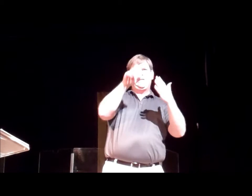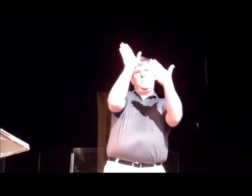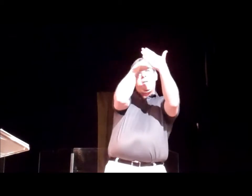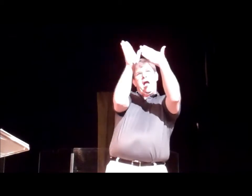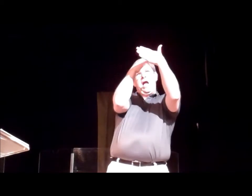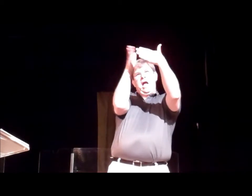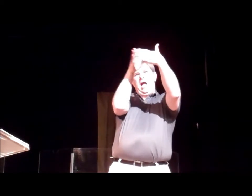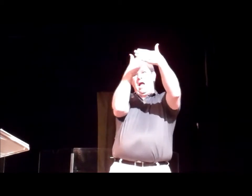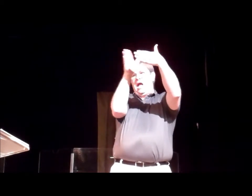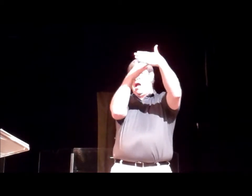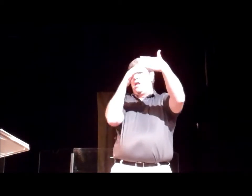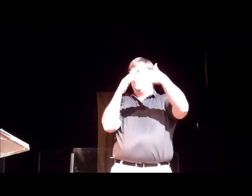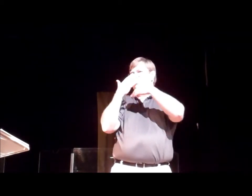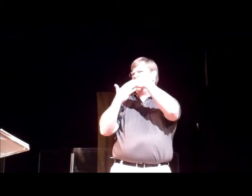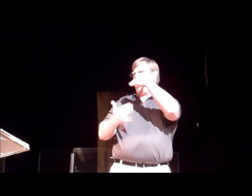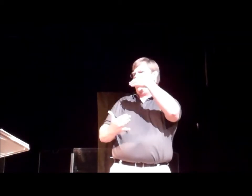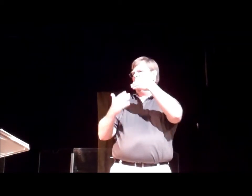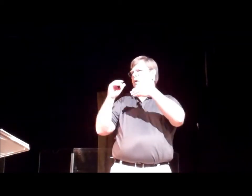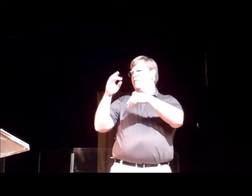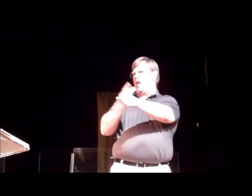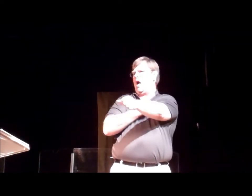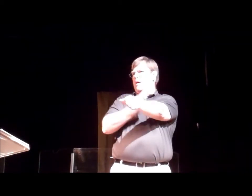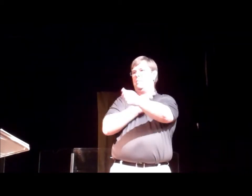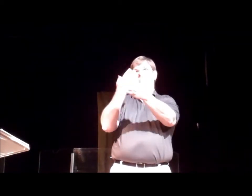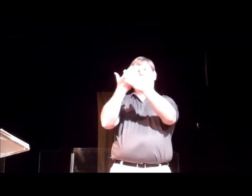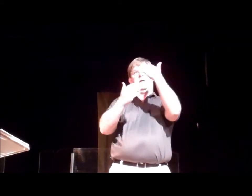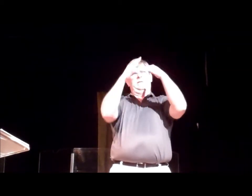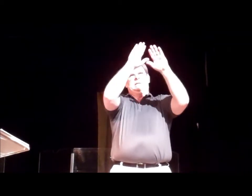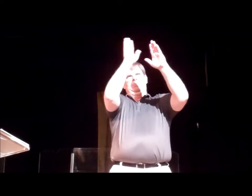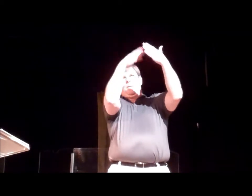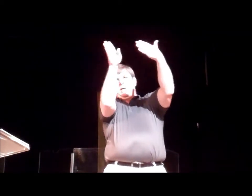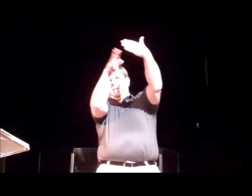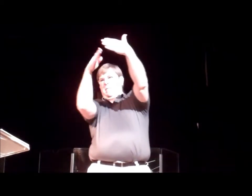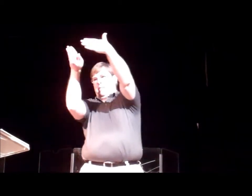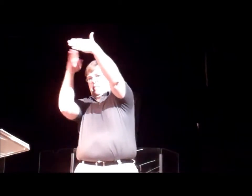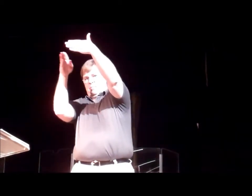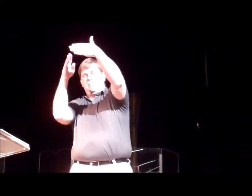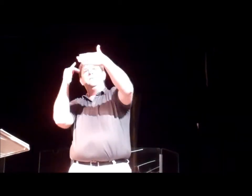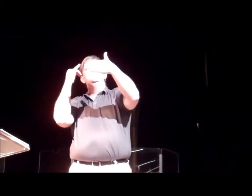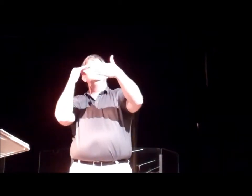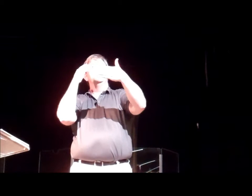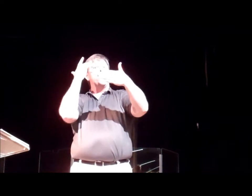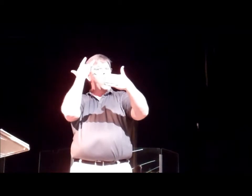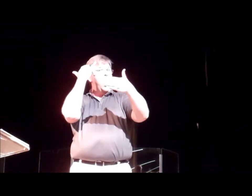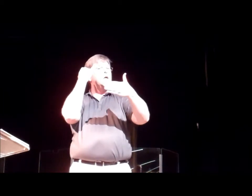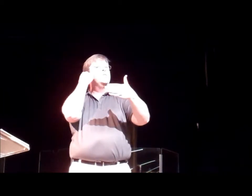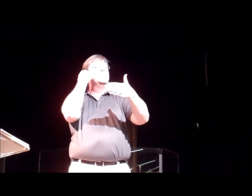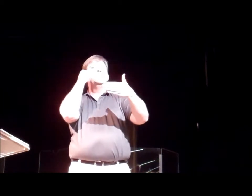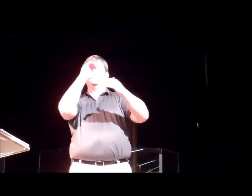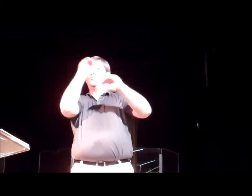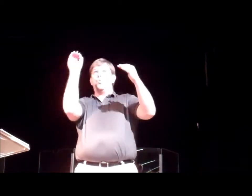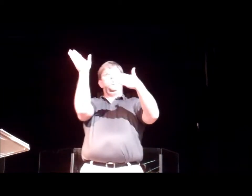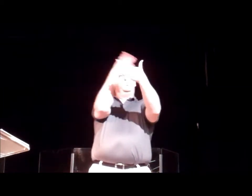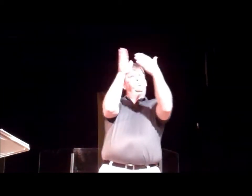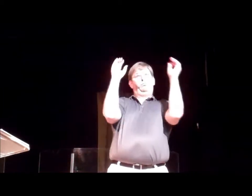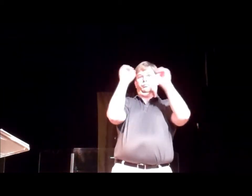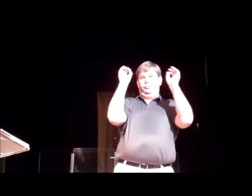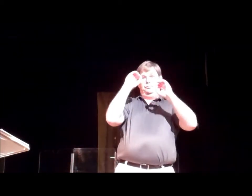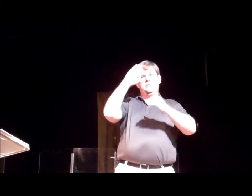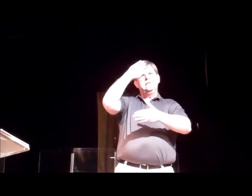their tents, but in tradition, they are supposed to sprinkle the blood of the lamb or paint the blood of the lamb on